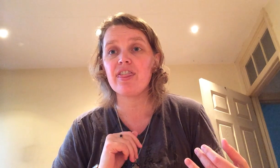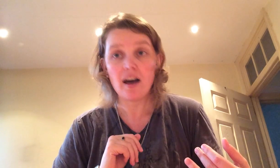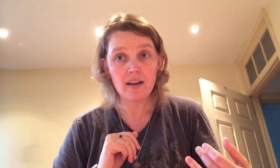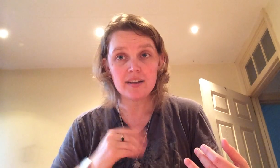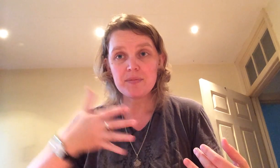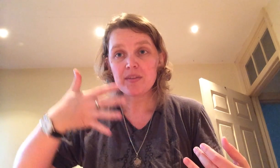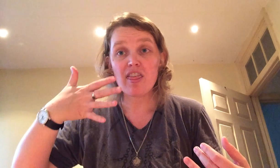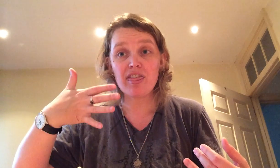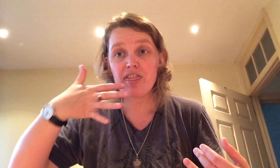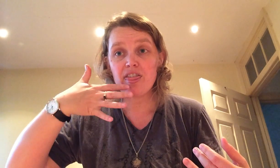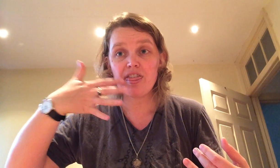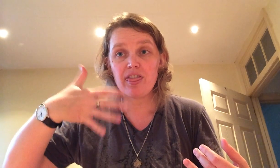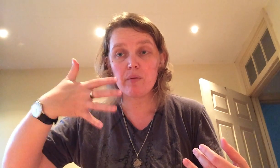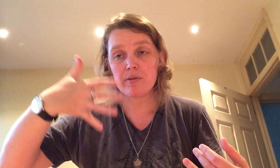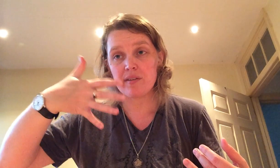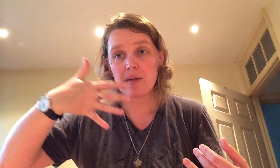the, we put the thumb up.